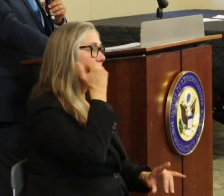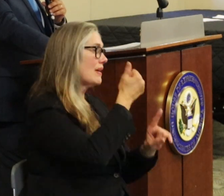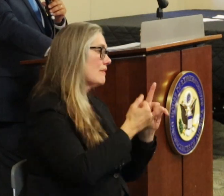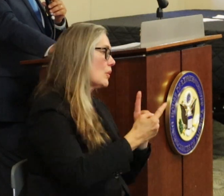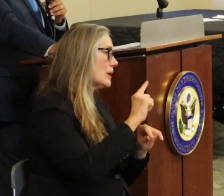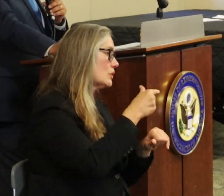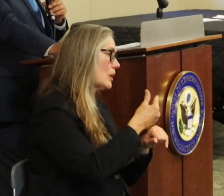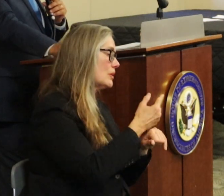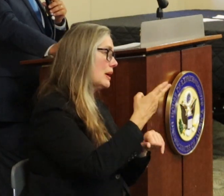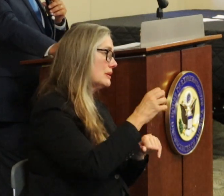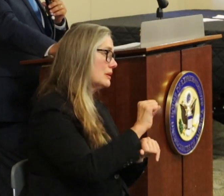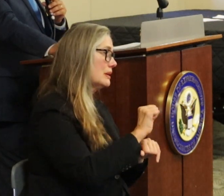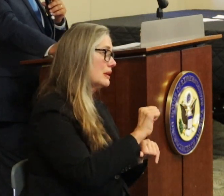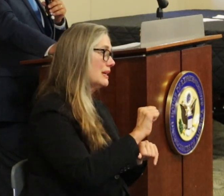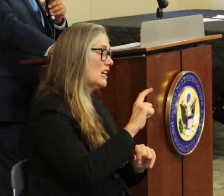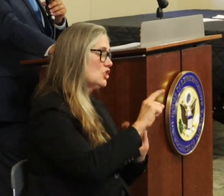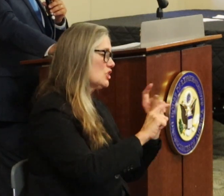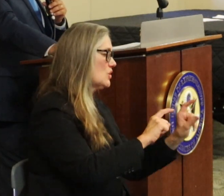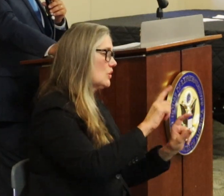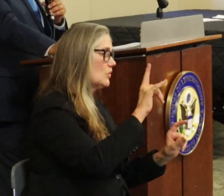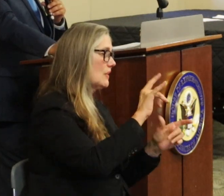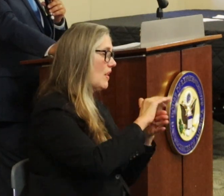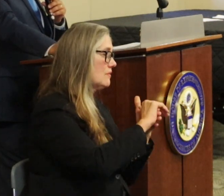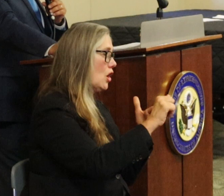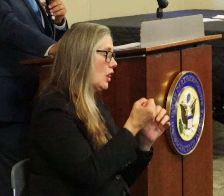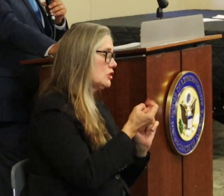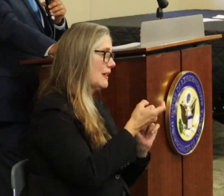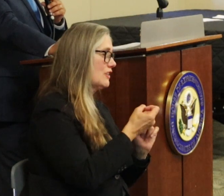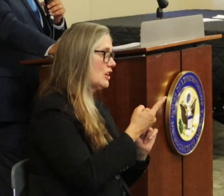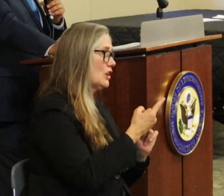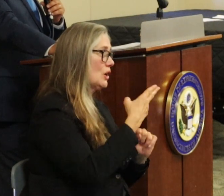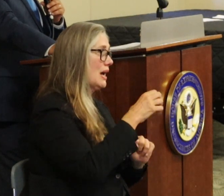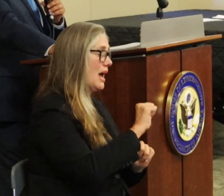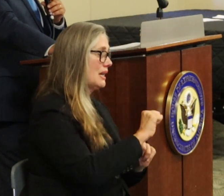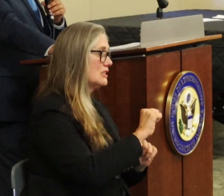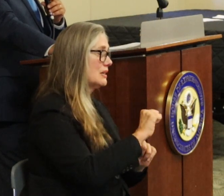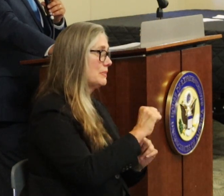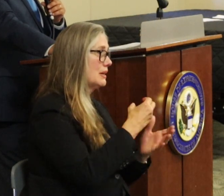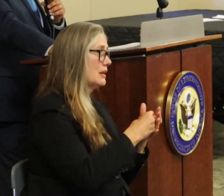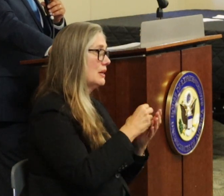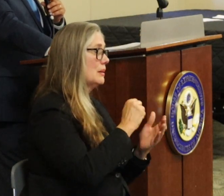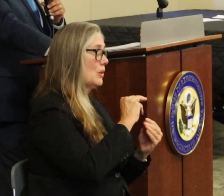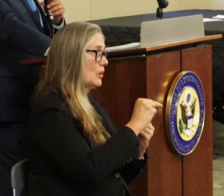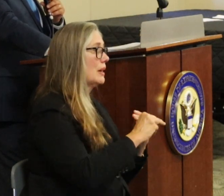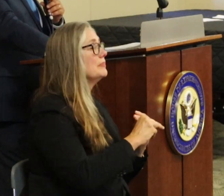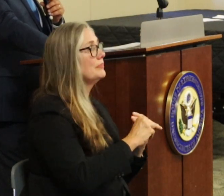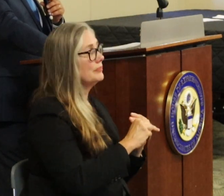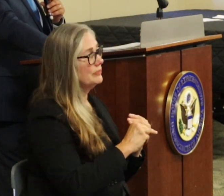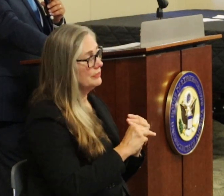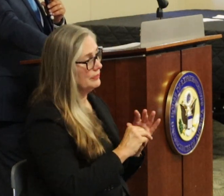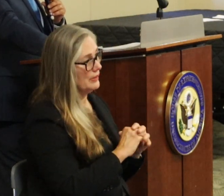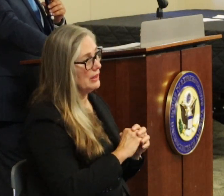who graduated high school donated just $25 a year to their high school's scholarship program,